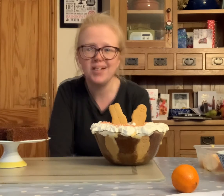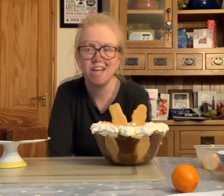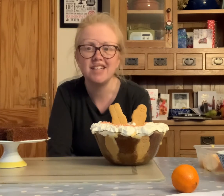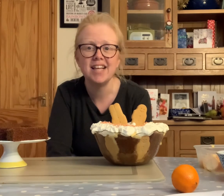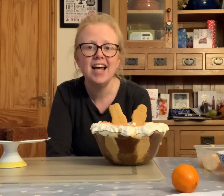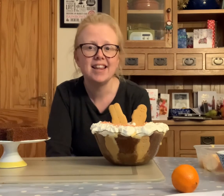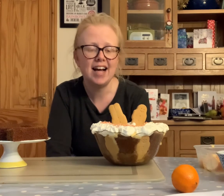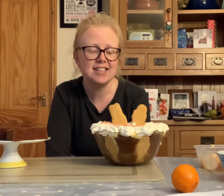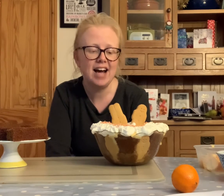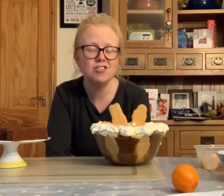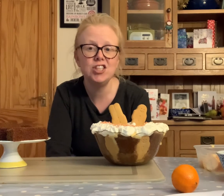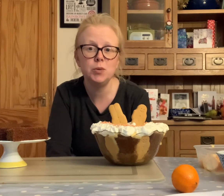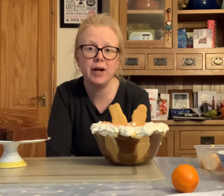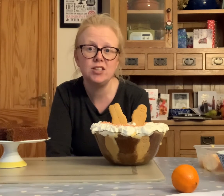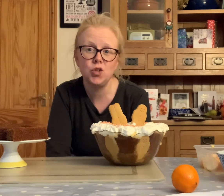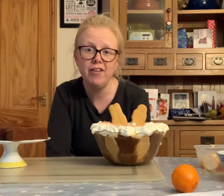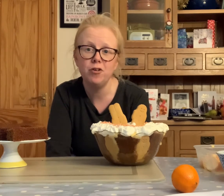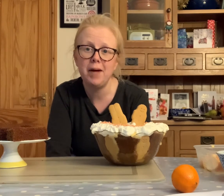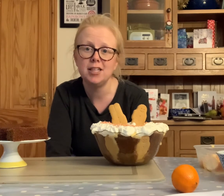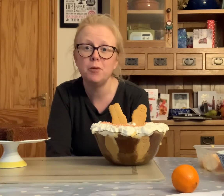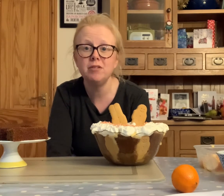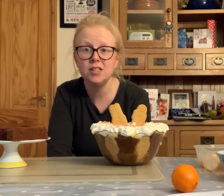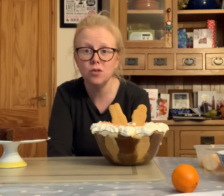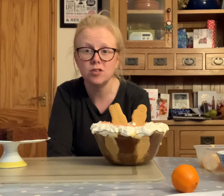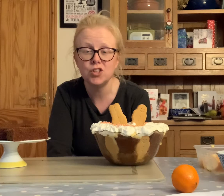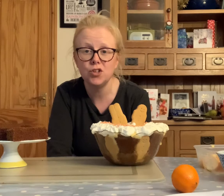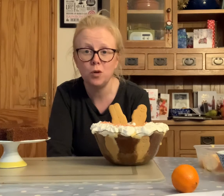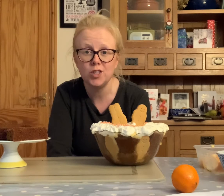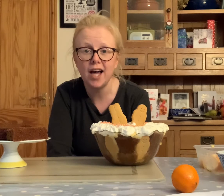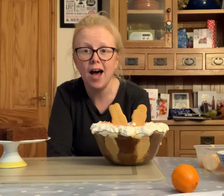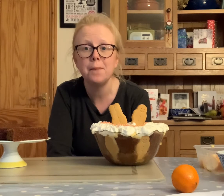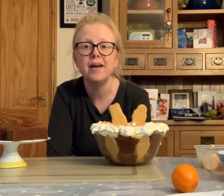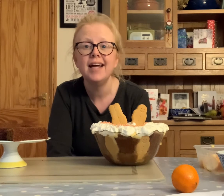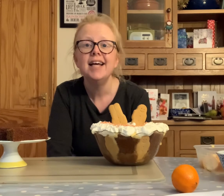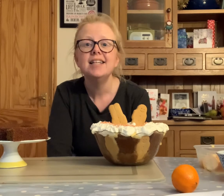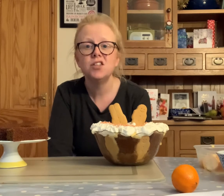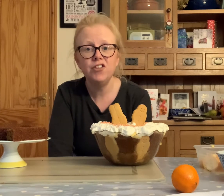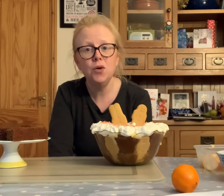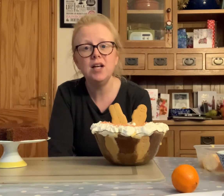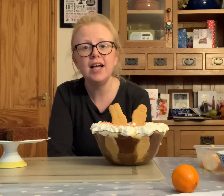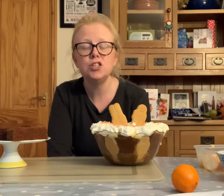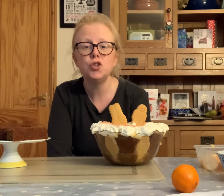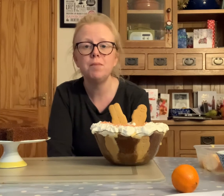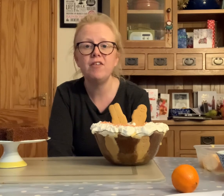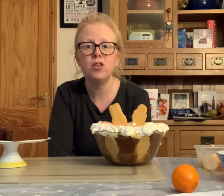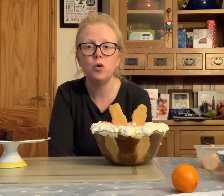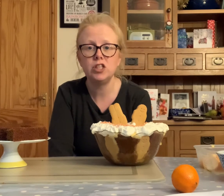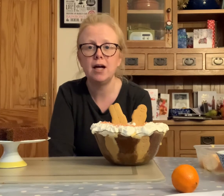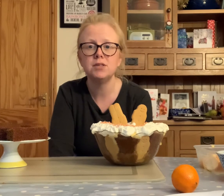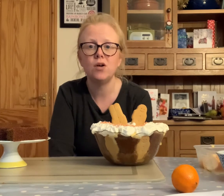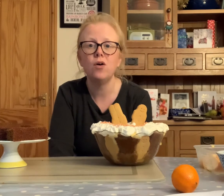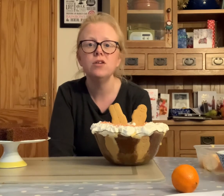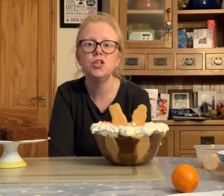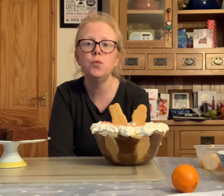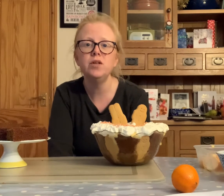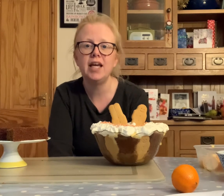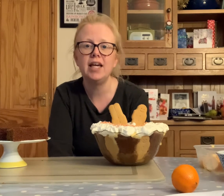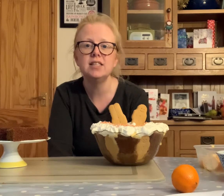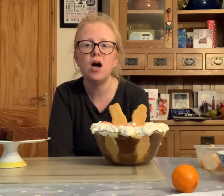cooks. That's our gingerbread trifle made, but we've still got to do the washing up. So if you would like to join me for the washing up song, you will need a